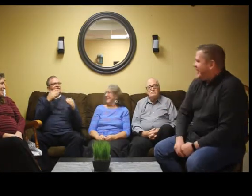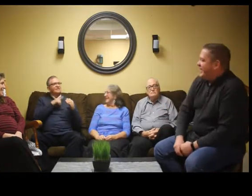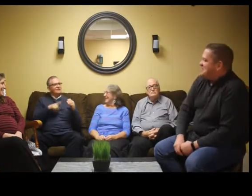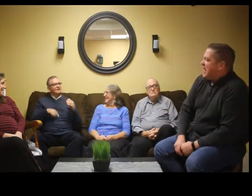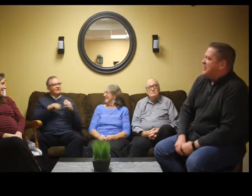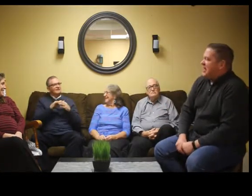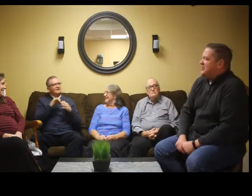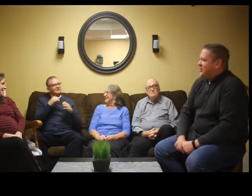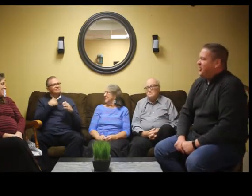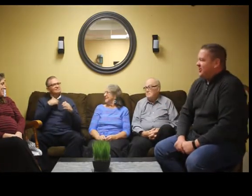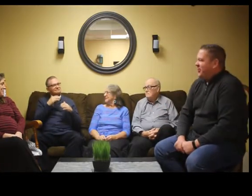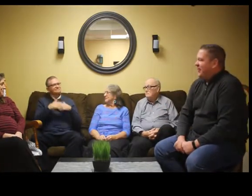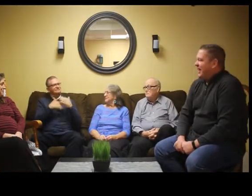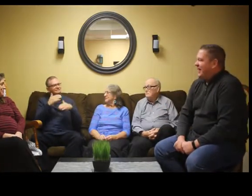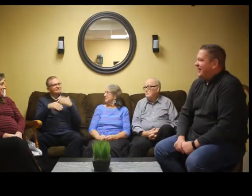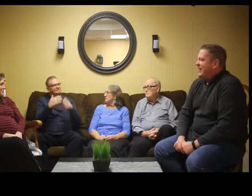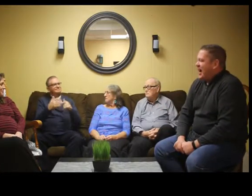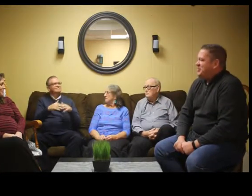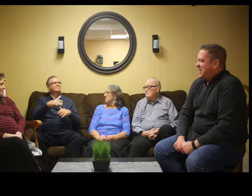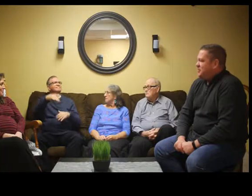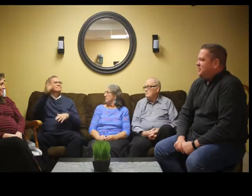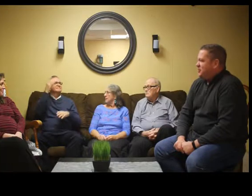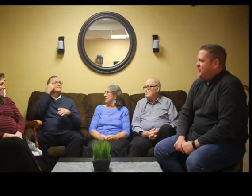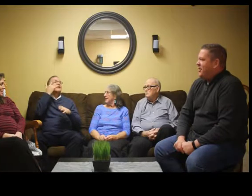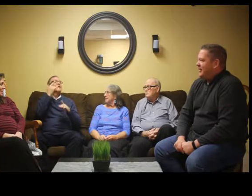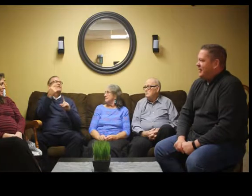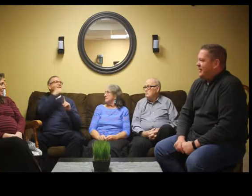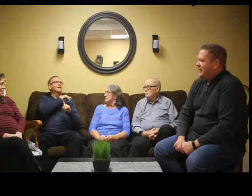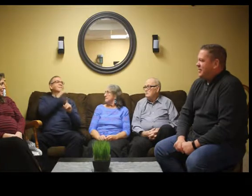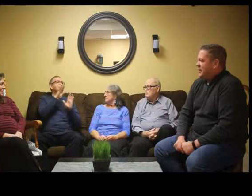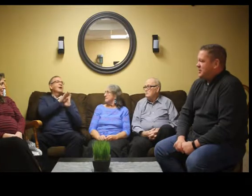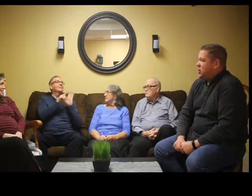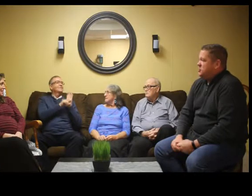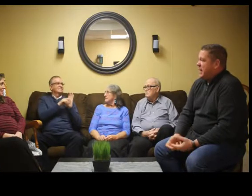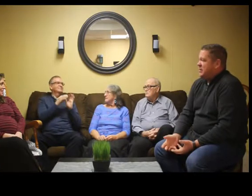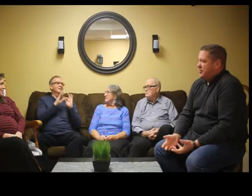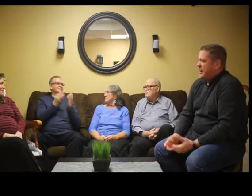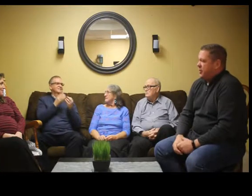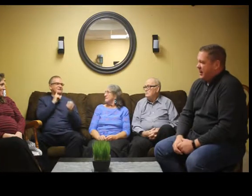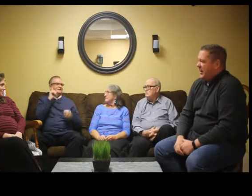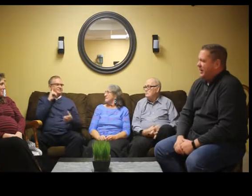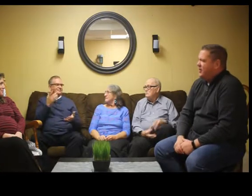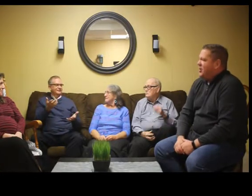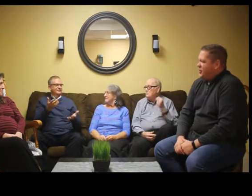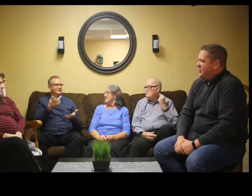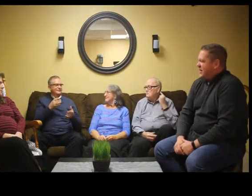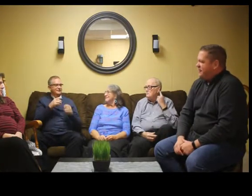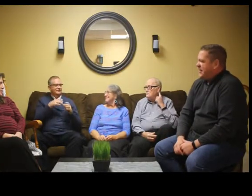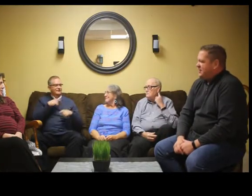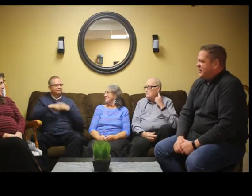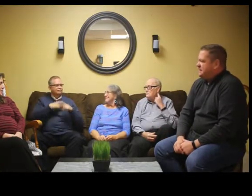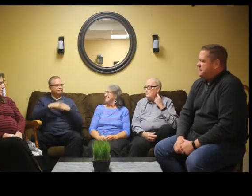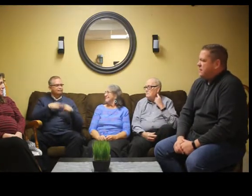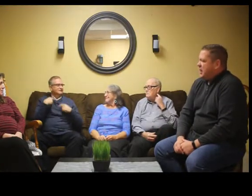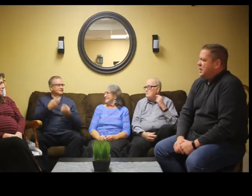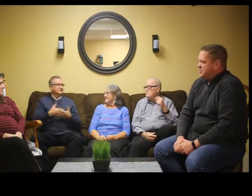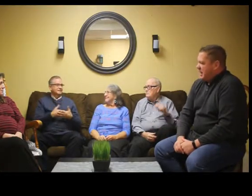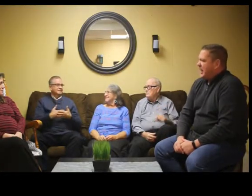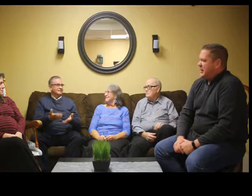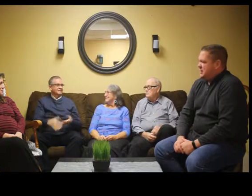But I thank the Lord, you know, that I was able to move on. And because it goes back to the background that I had with deaf family signing since